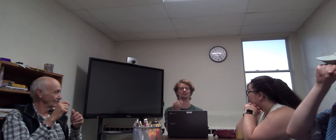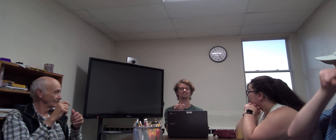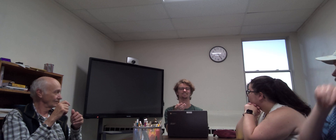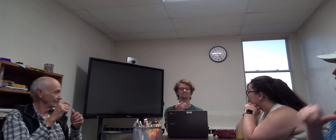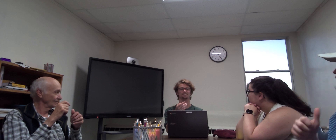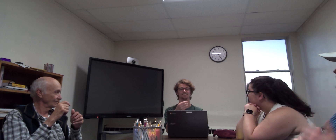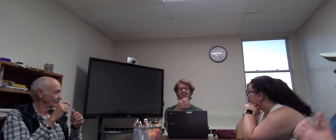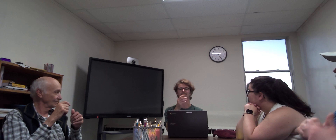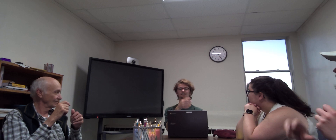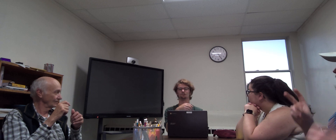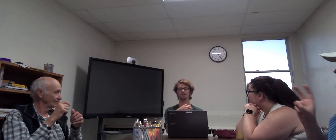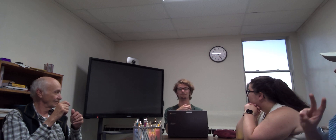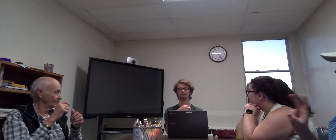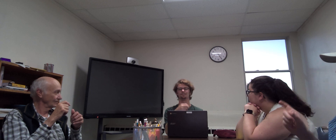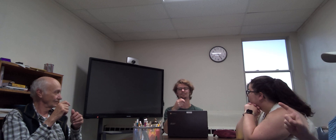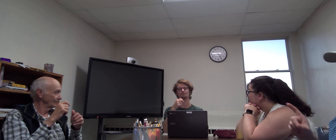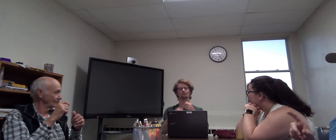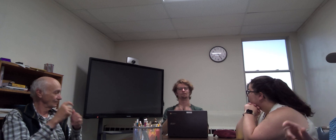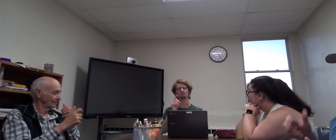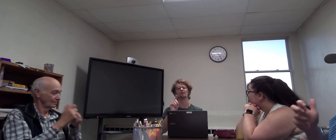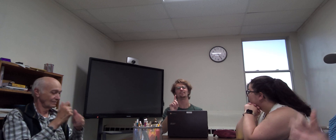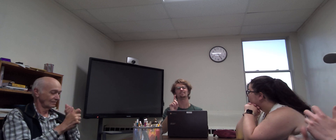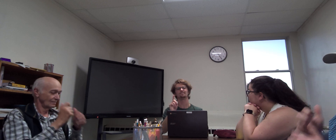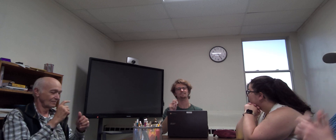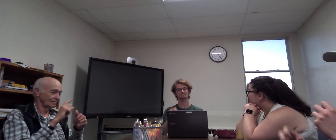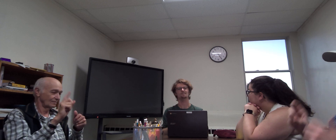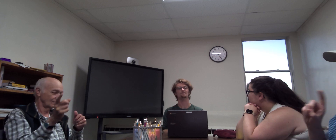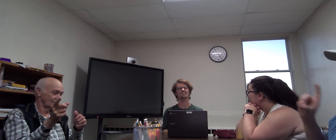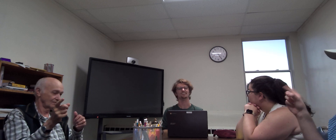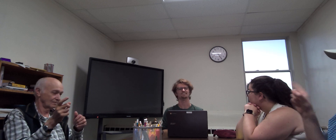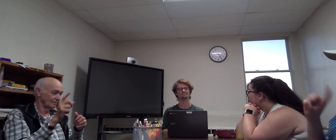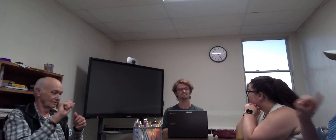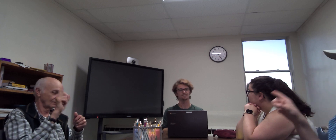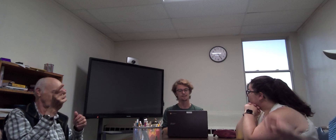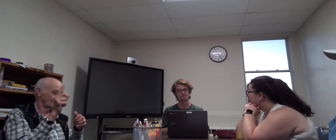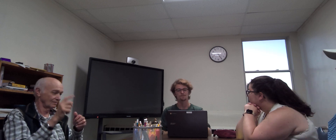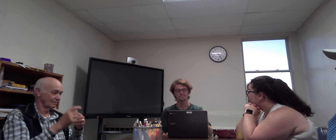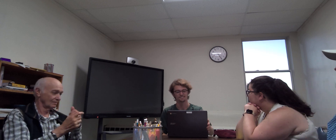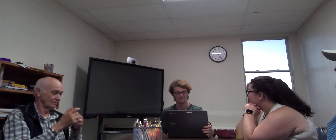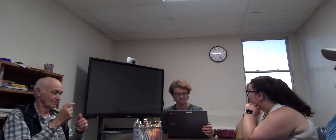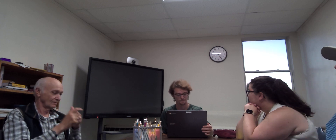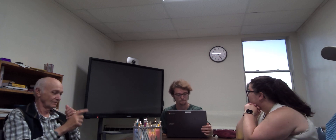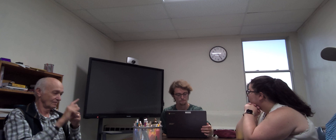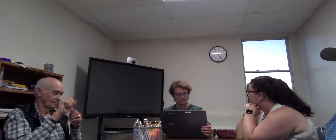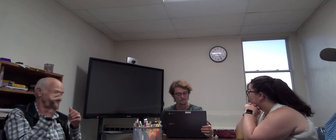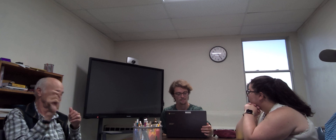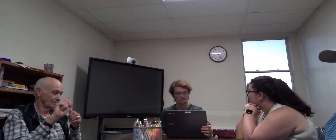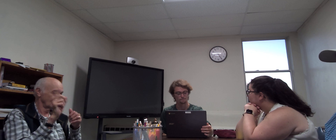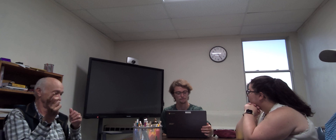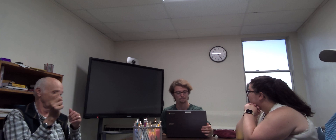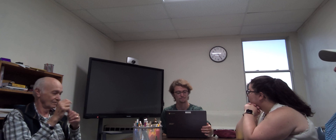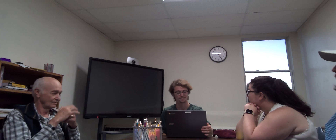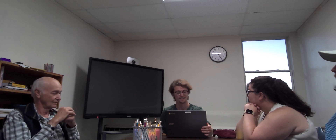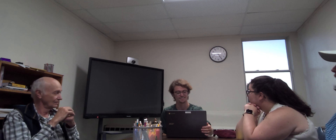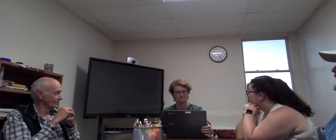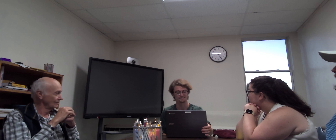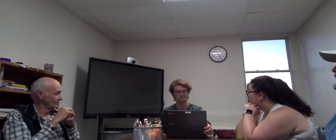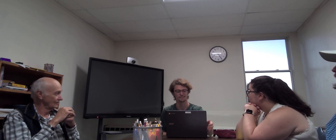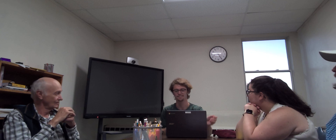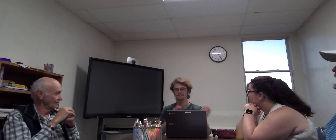correct ASL grammar. Right. Problem where? Problem where? Yeah. But people sign very